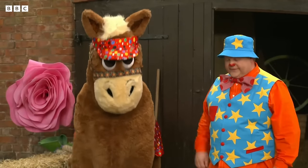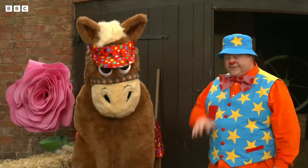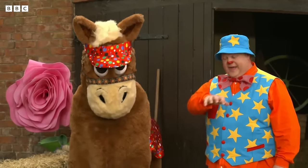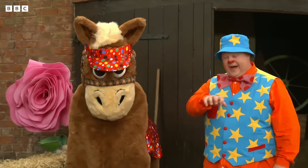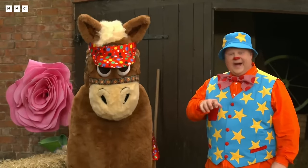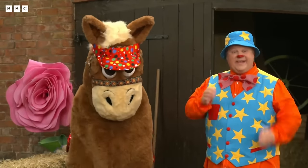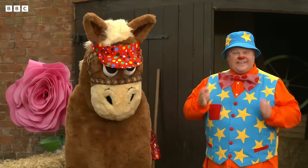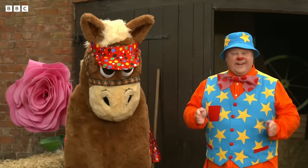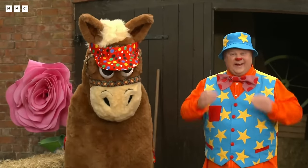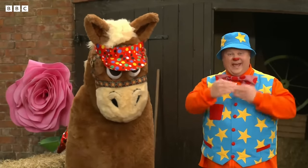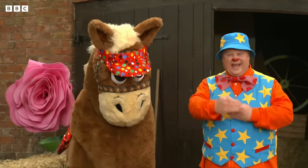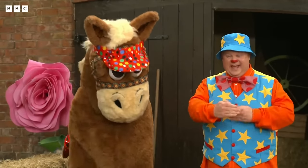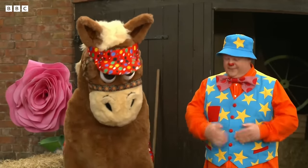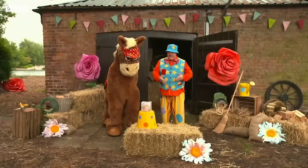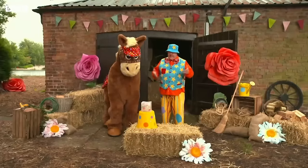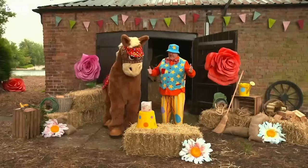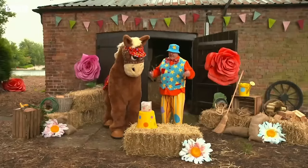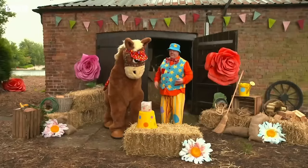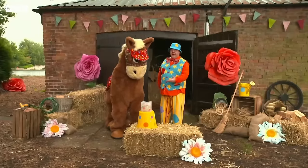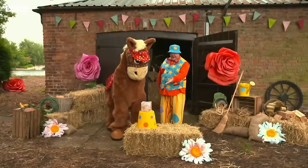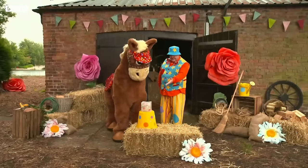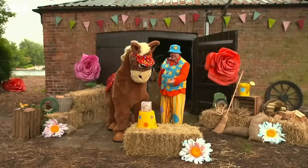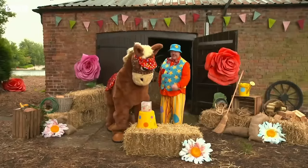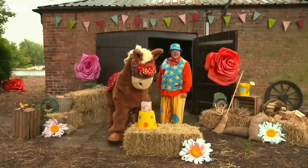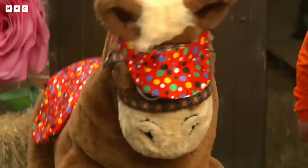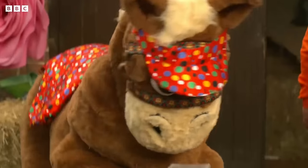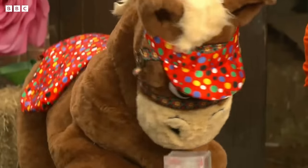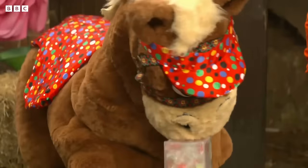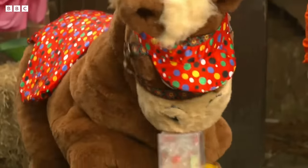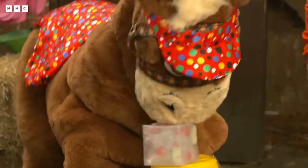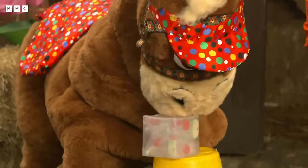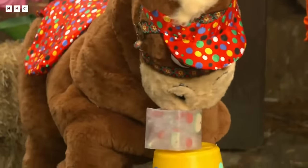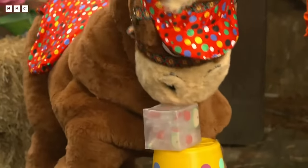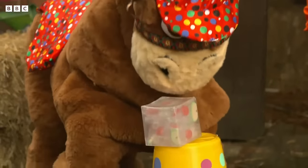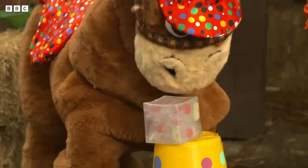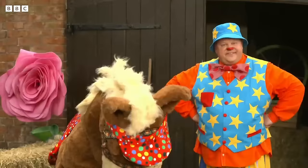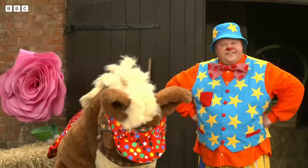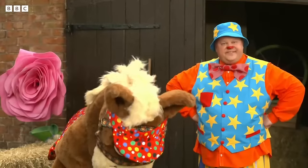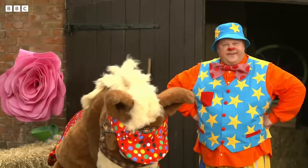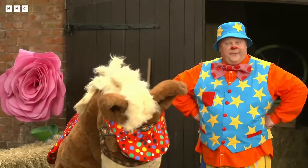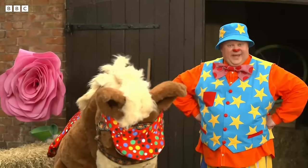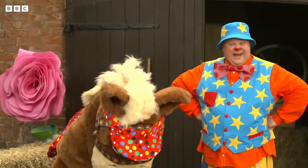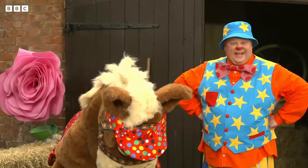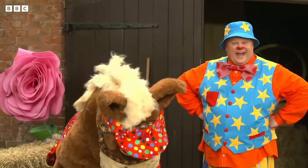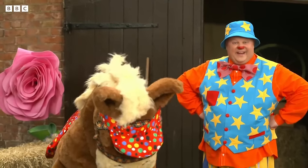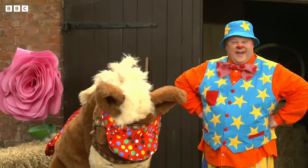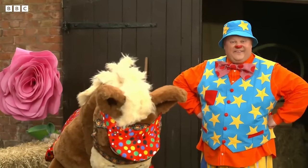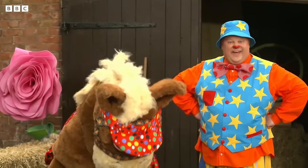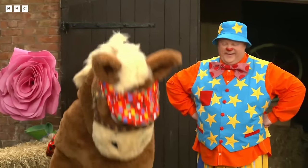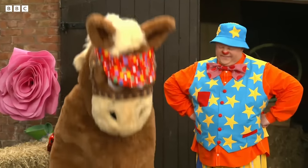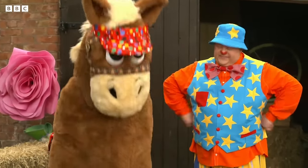horse ice lolly. Woohoo! Enjoy. Oh, you like that, don't you?